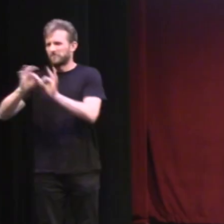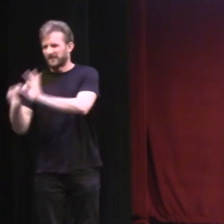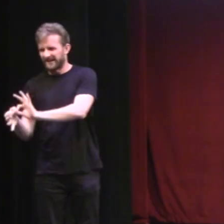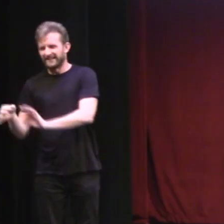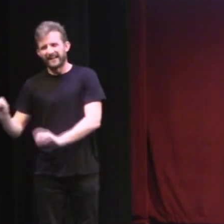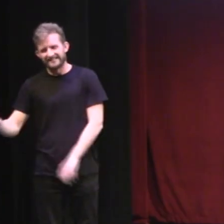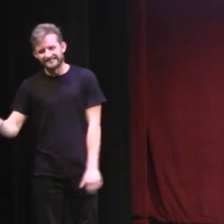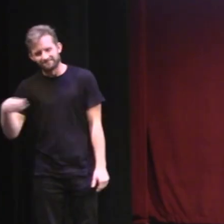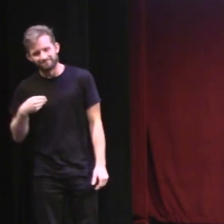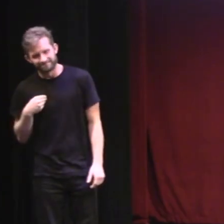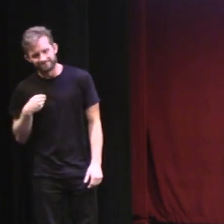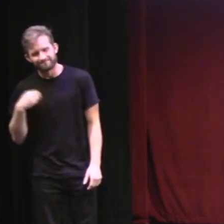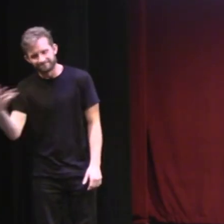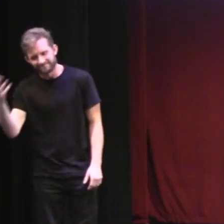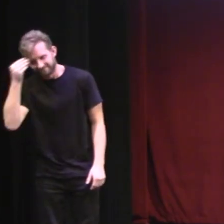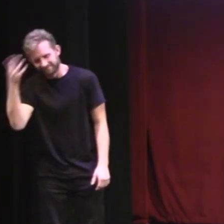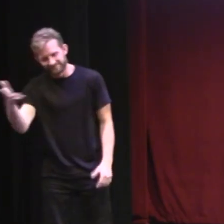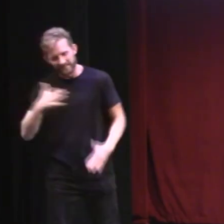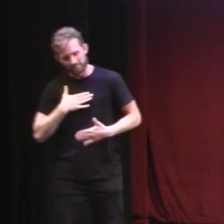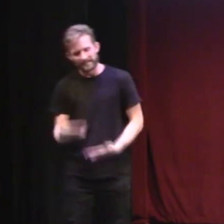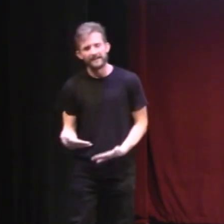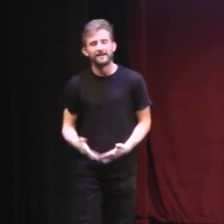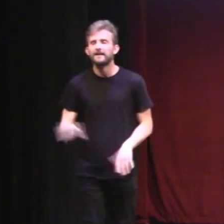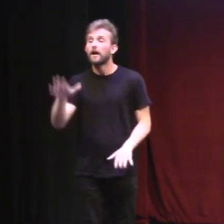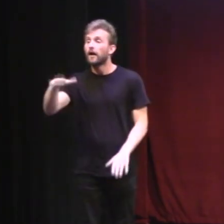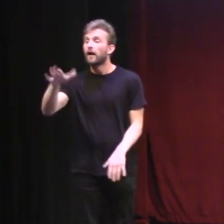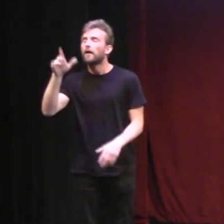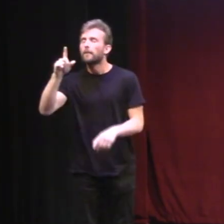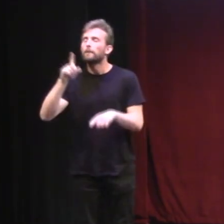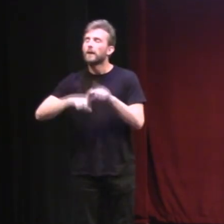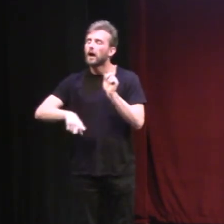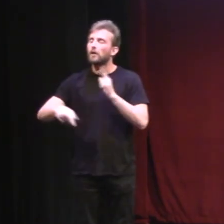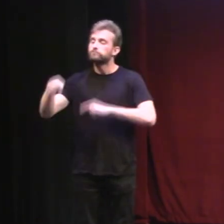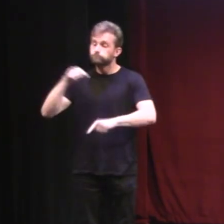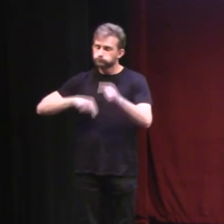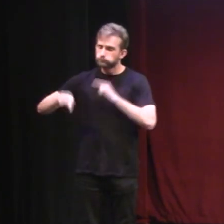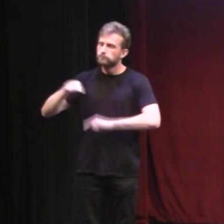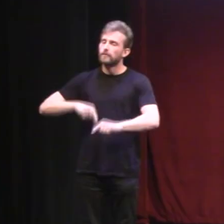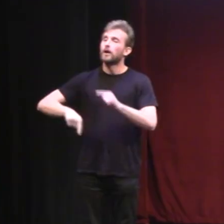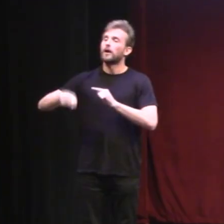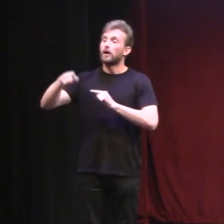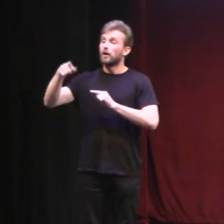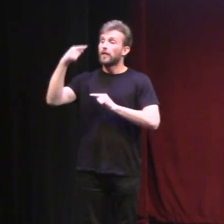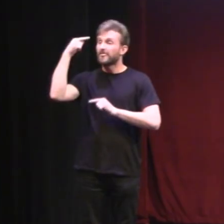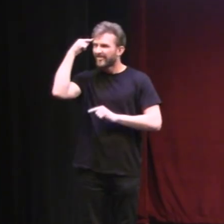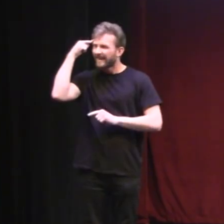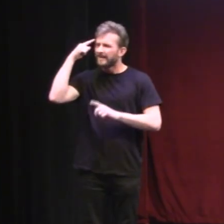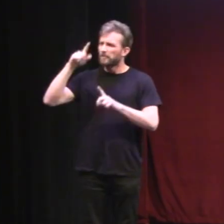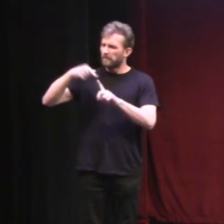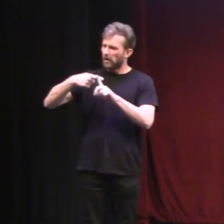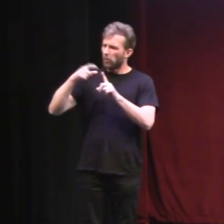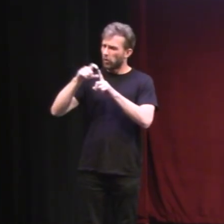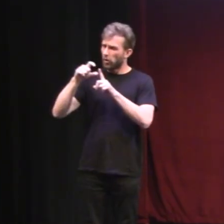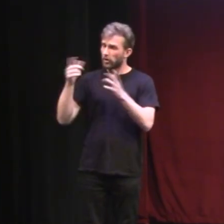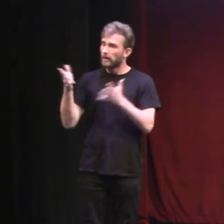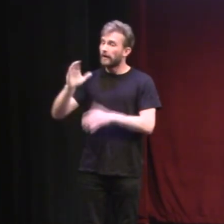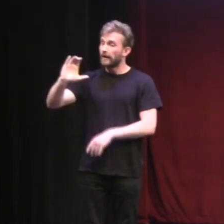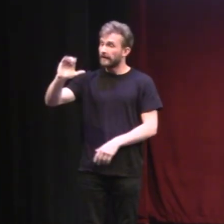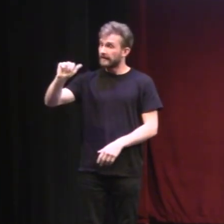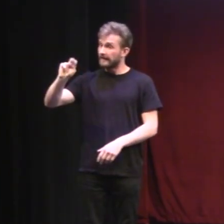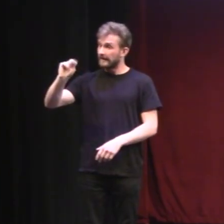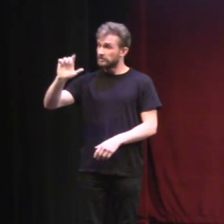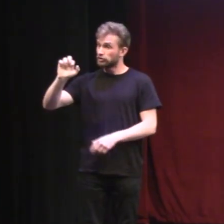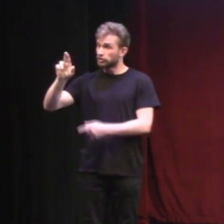But yeah, so if you think about the word, not a fun word, but cancer, those are both